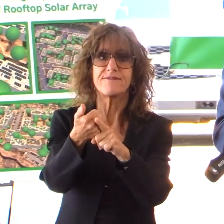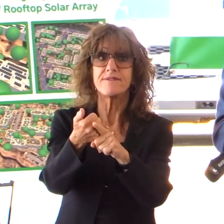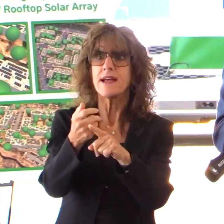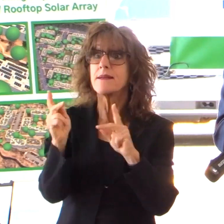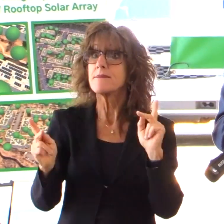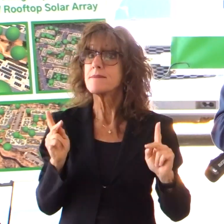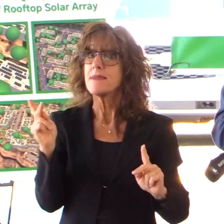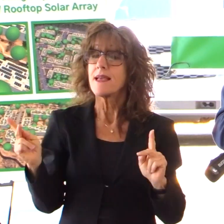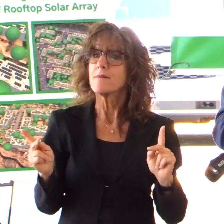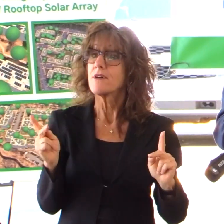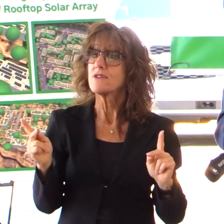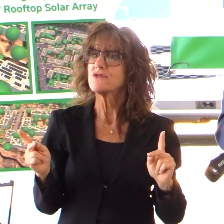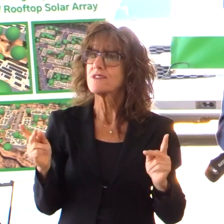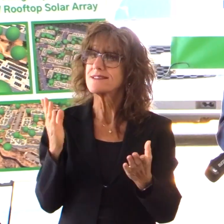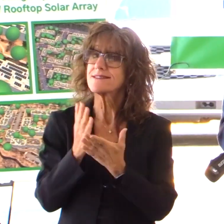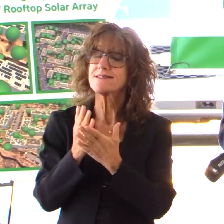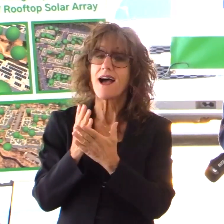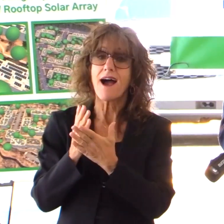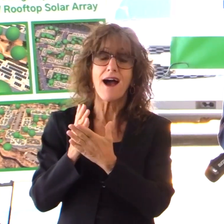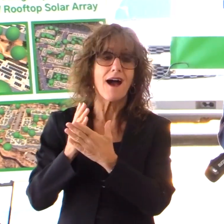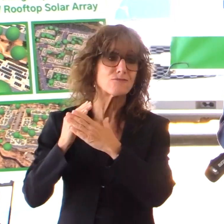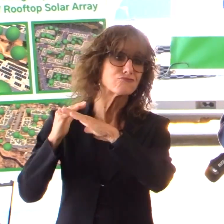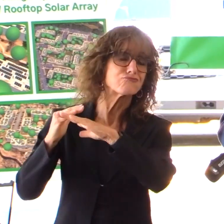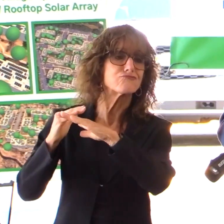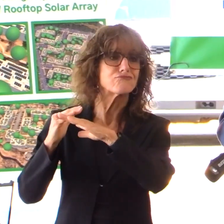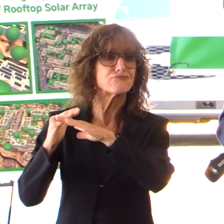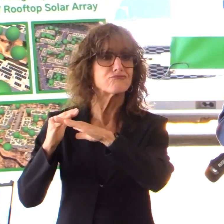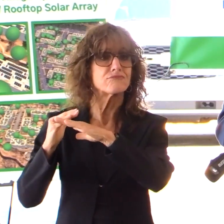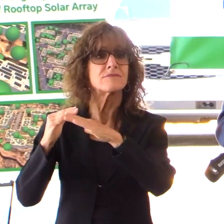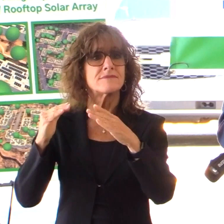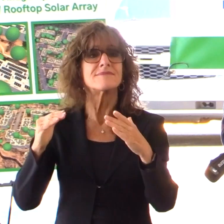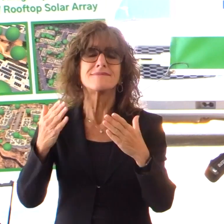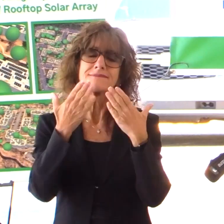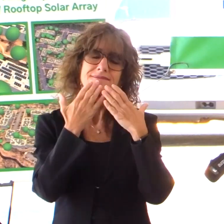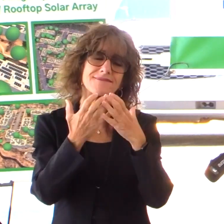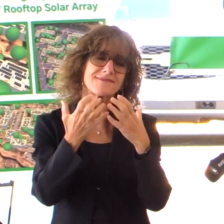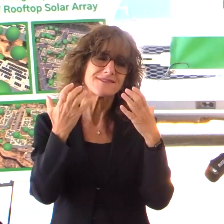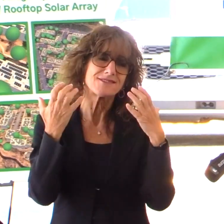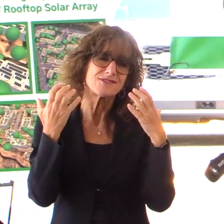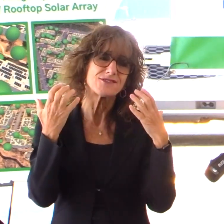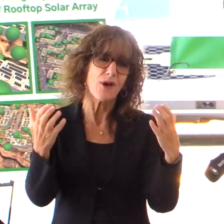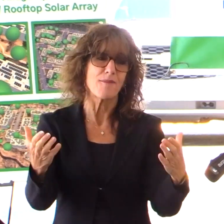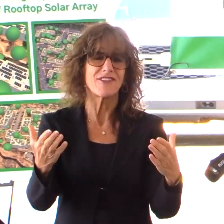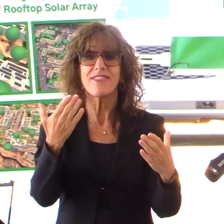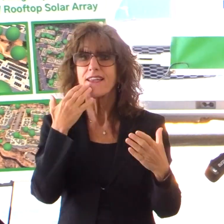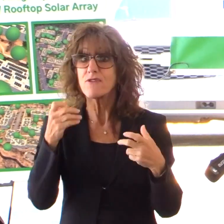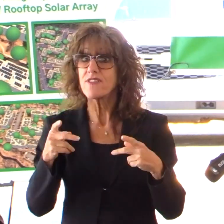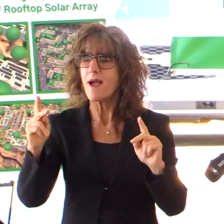as people just oppose it, stop opposing it just for opposing it. So thank you so much. Thank you for the opportunity to speak.